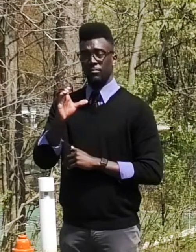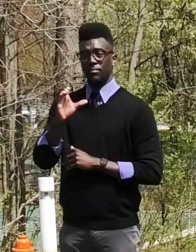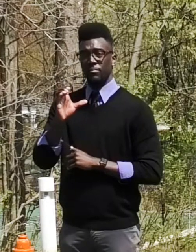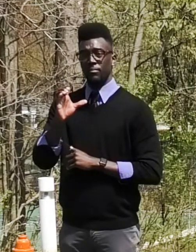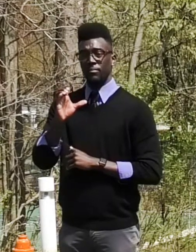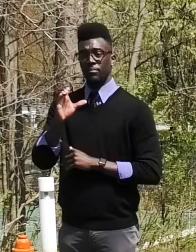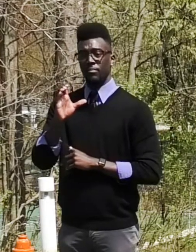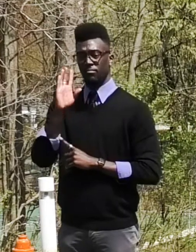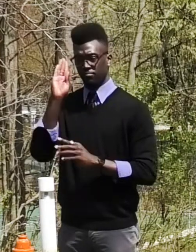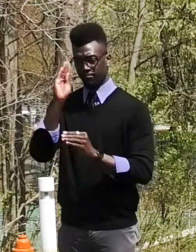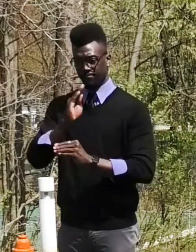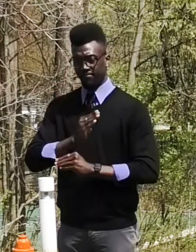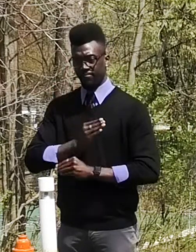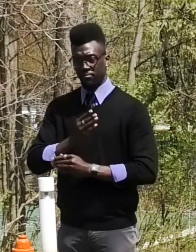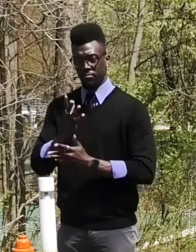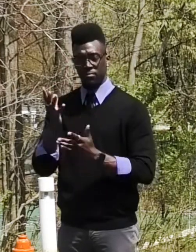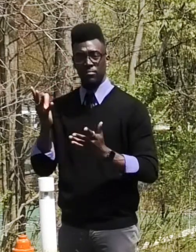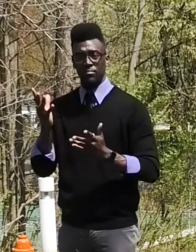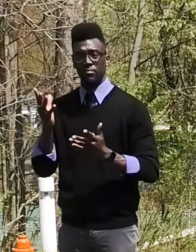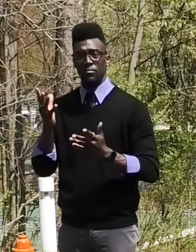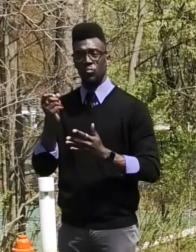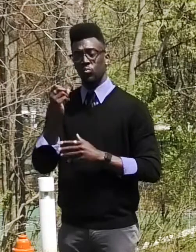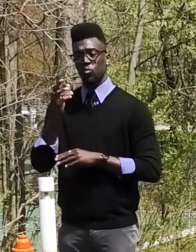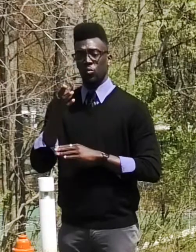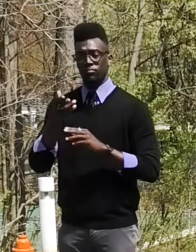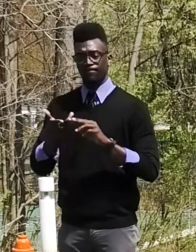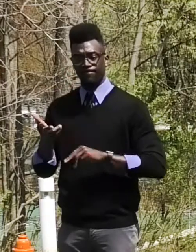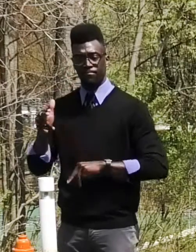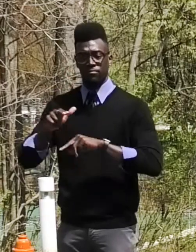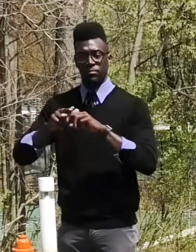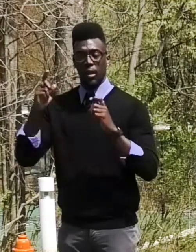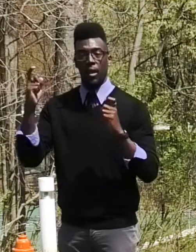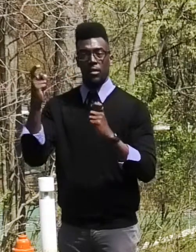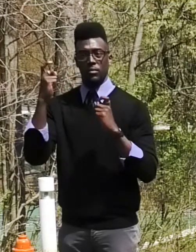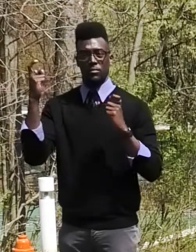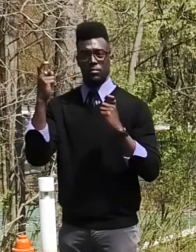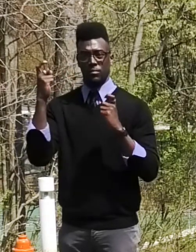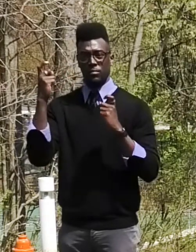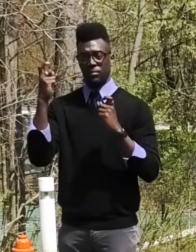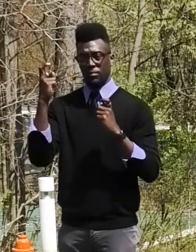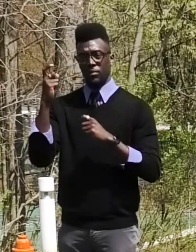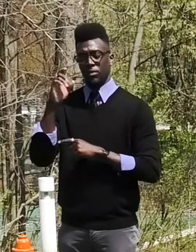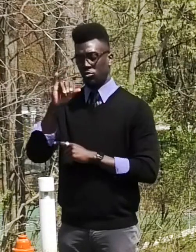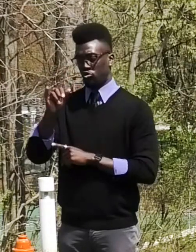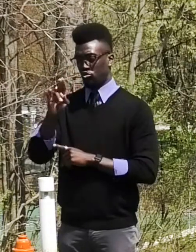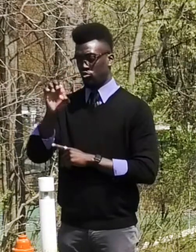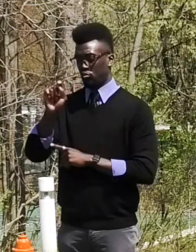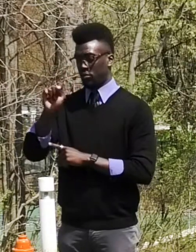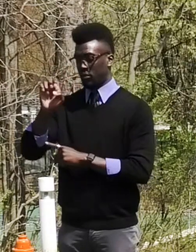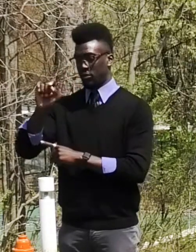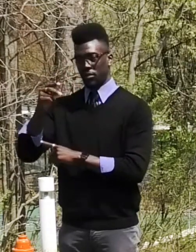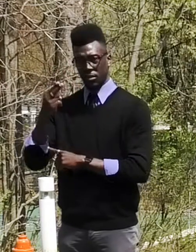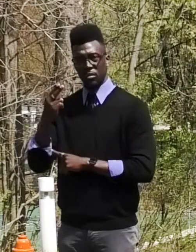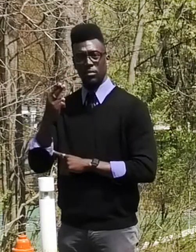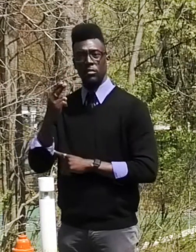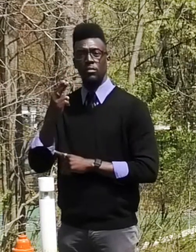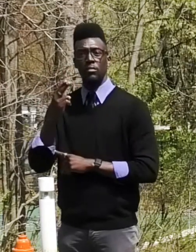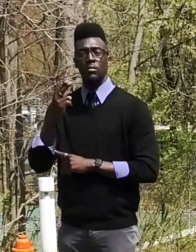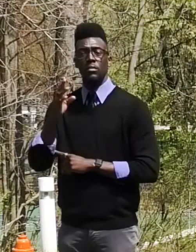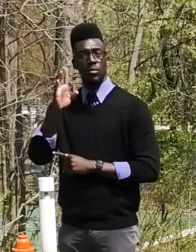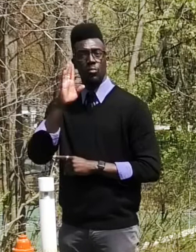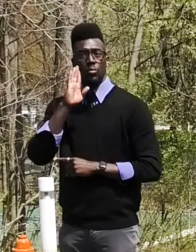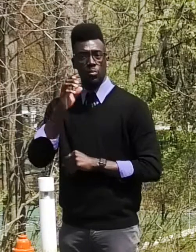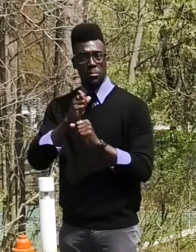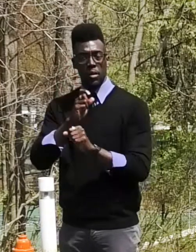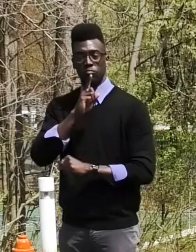raises or rather elevates the celebration of Juneteenth, that we will also make